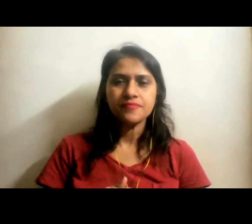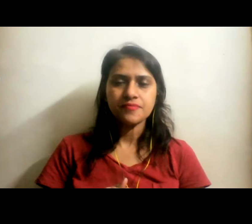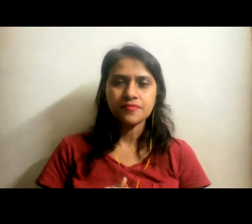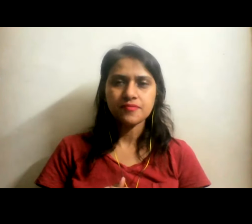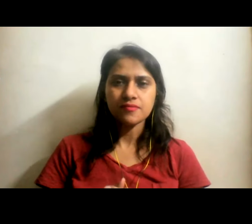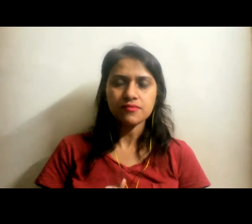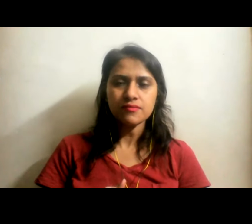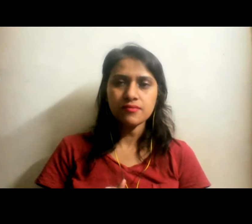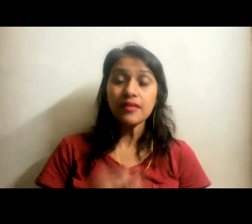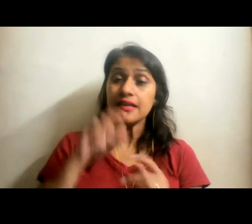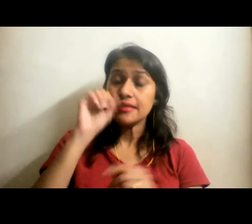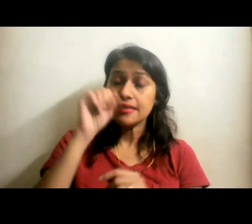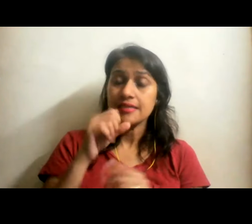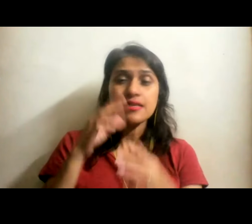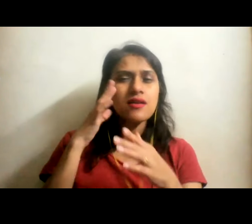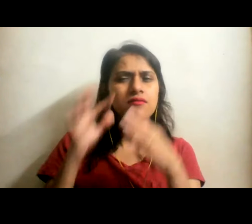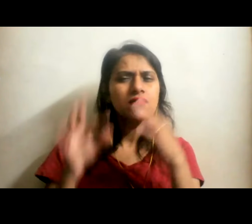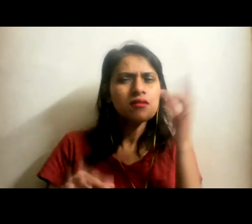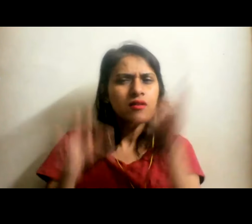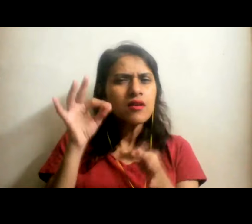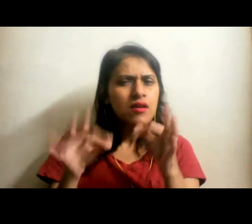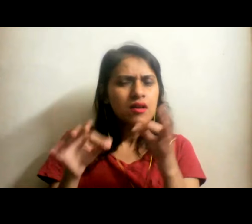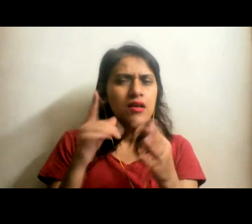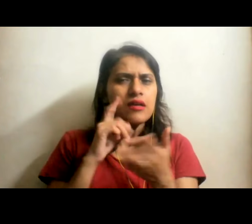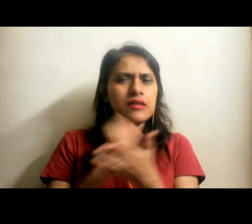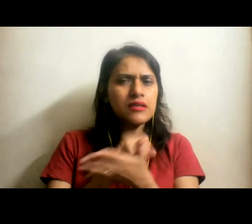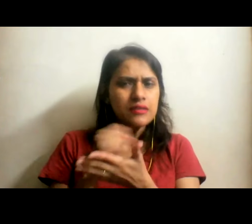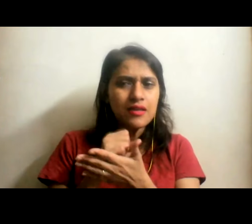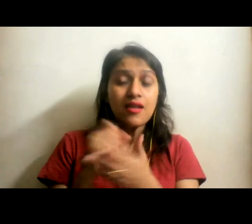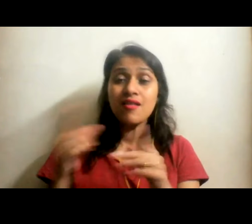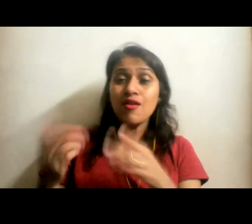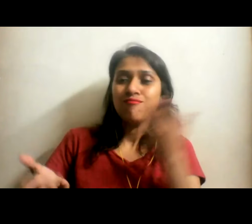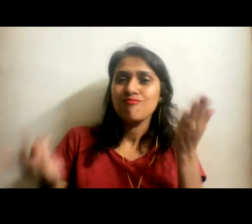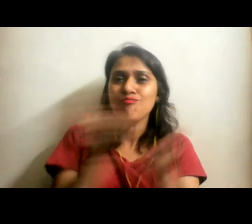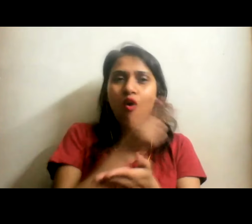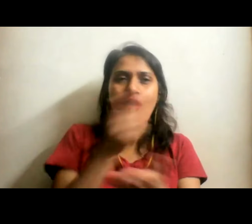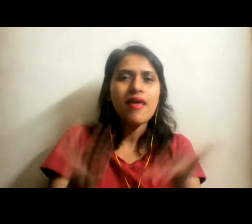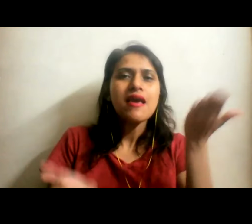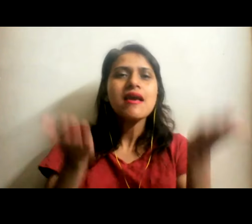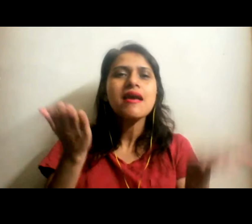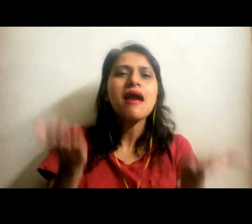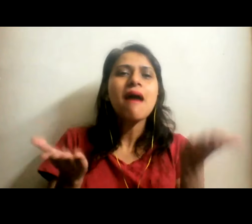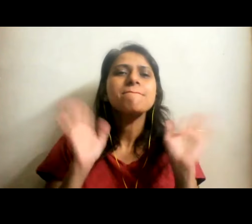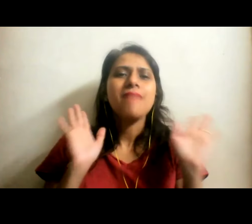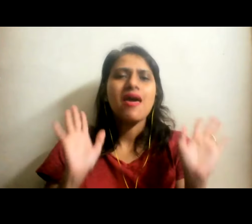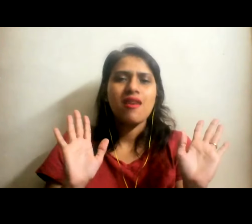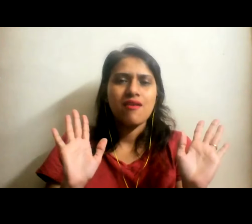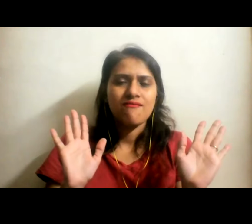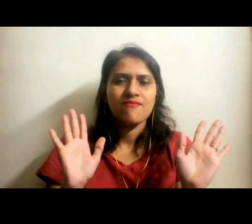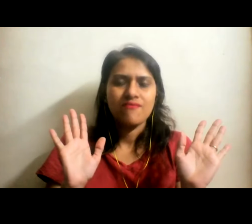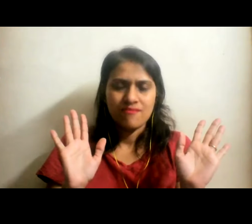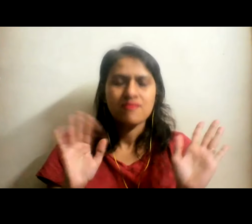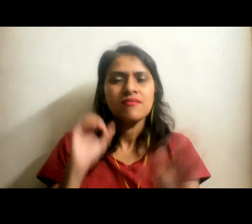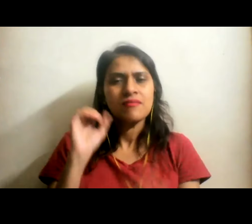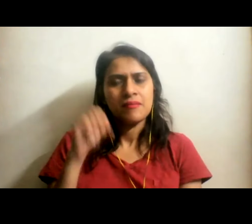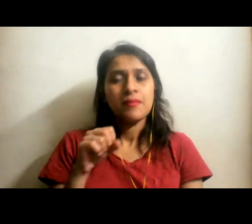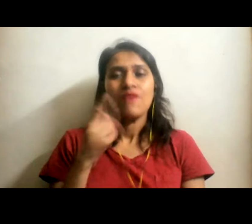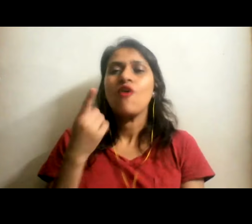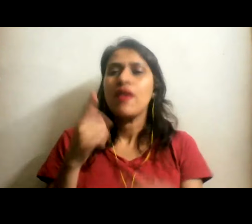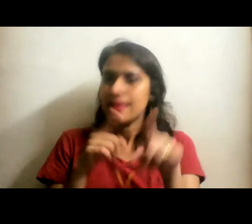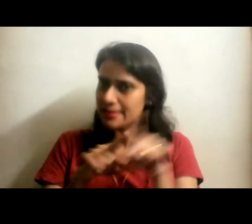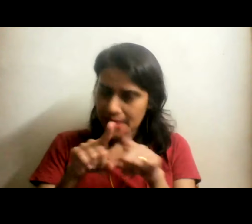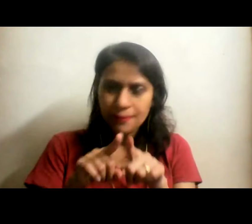in experimental, what is also important is there is a comparative group that you compare the impact with. Okay. For example,